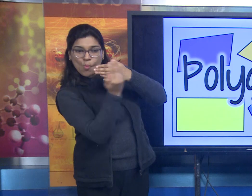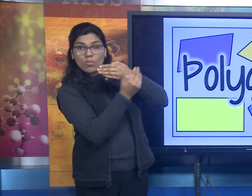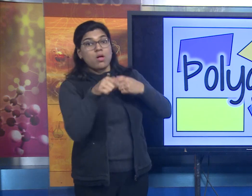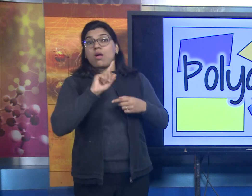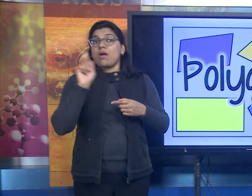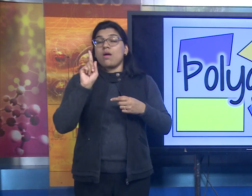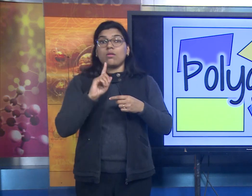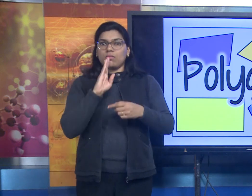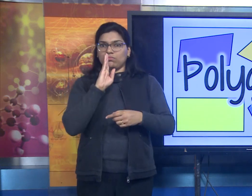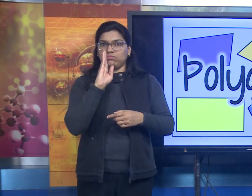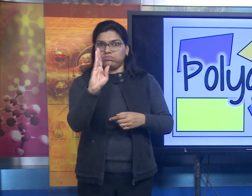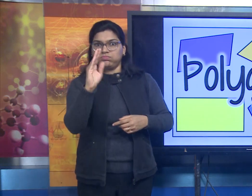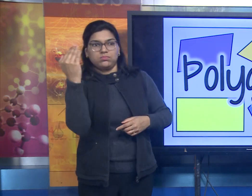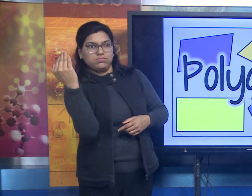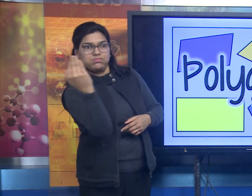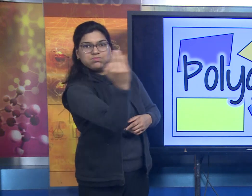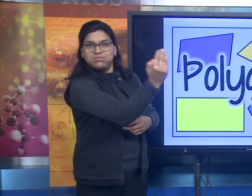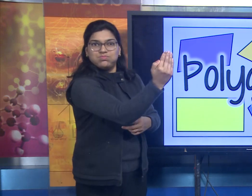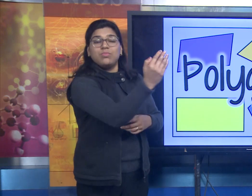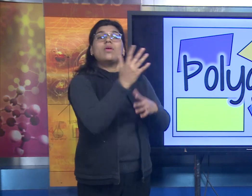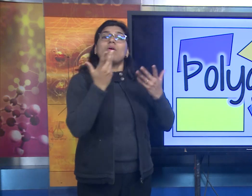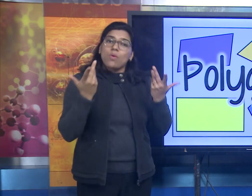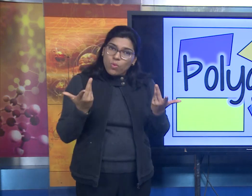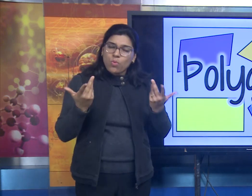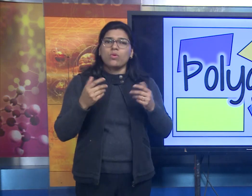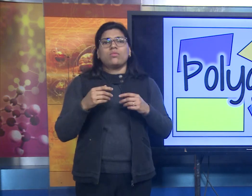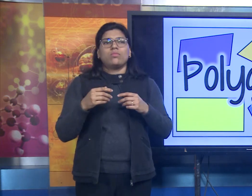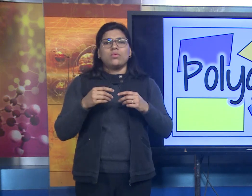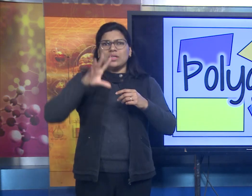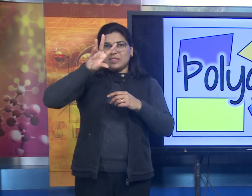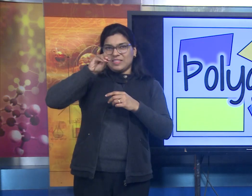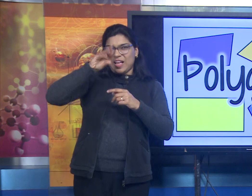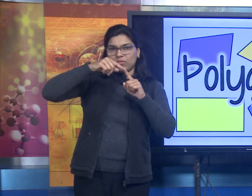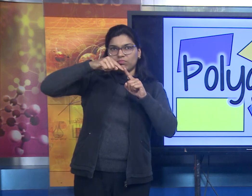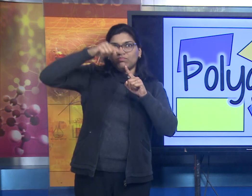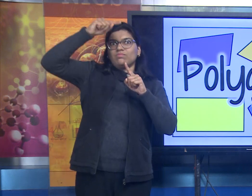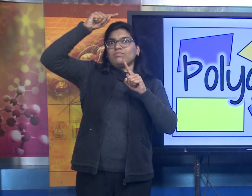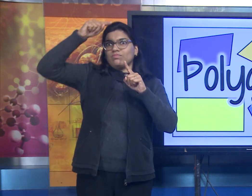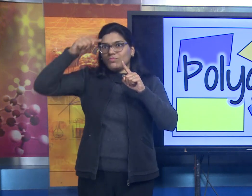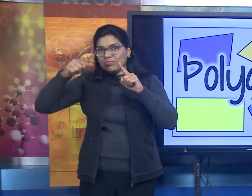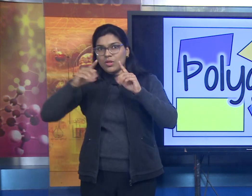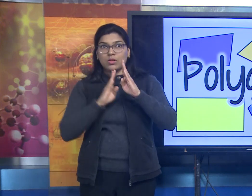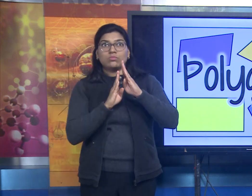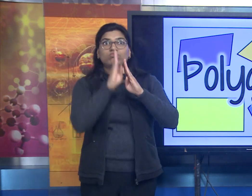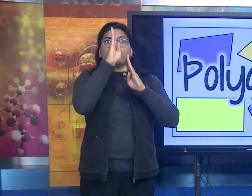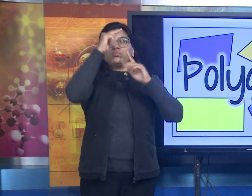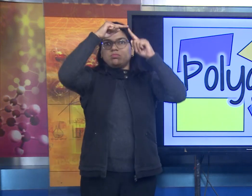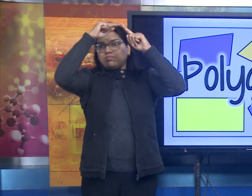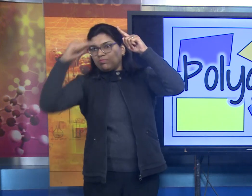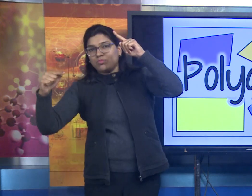highways and also the U-turn. So in polygon, we don't have the U-turns or the gaps.